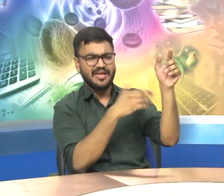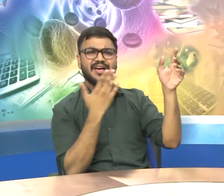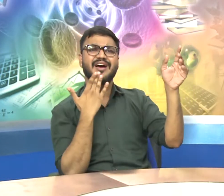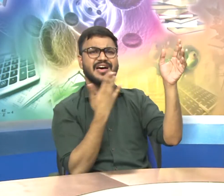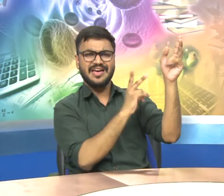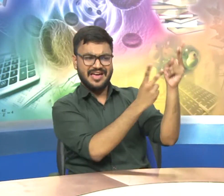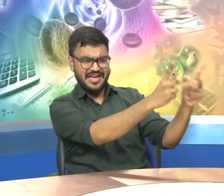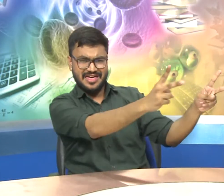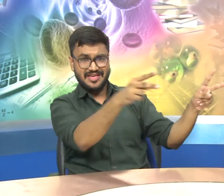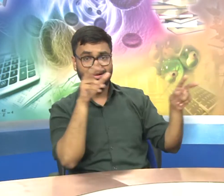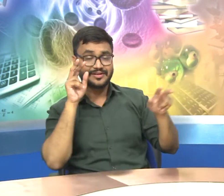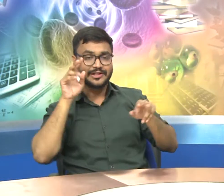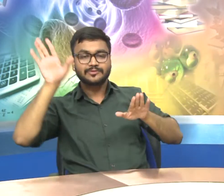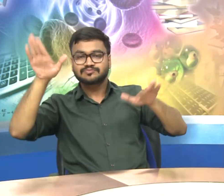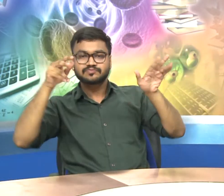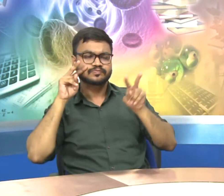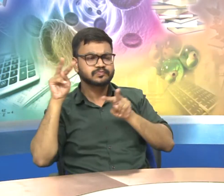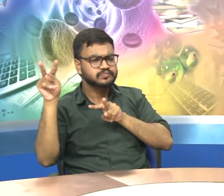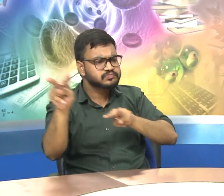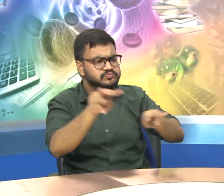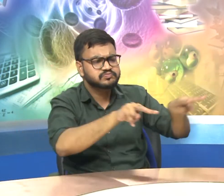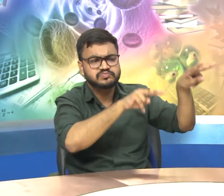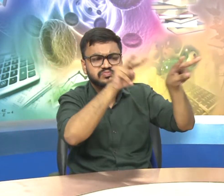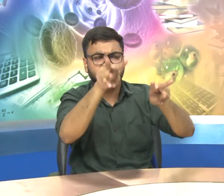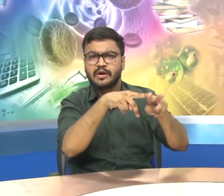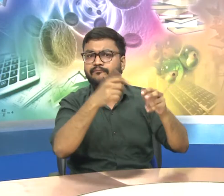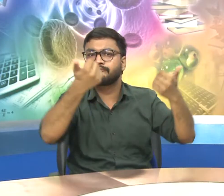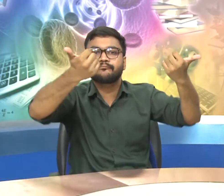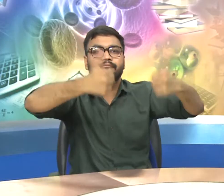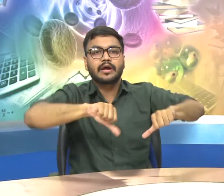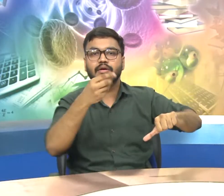Because of this, birds could not easily see them,